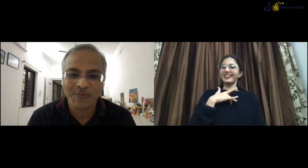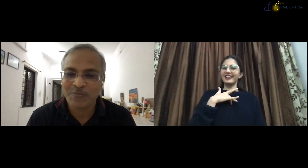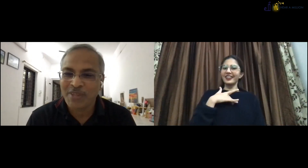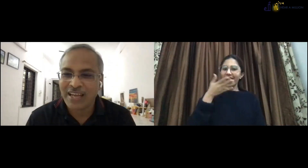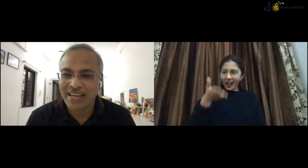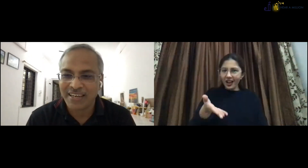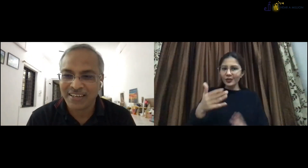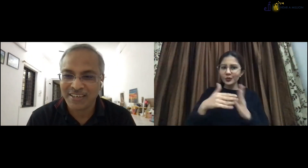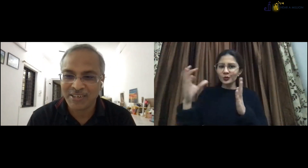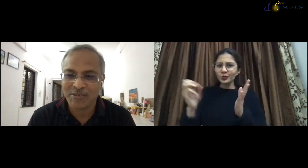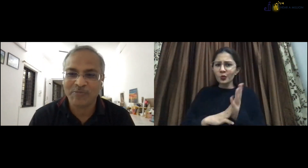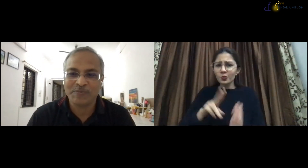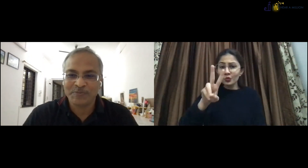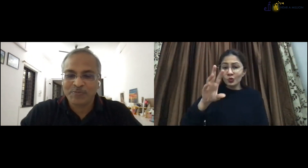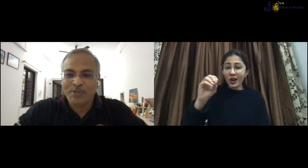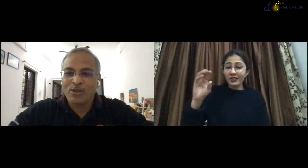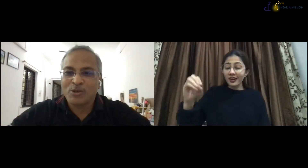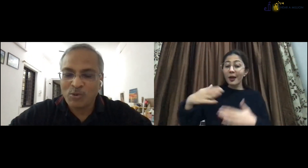people, and